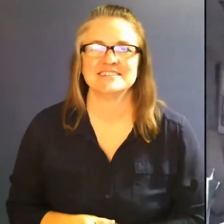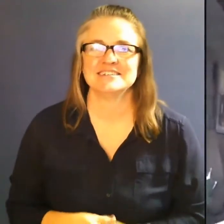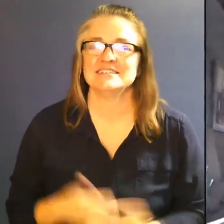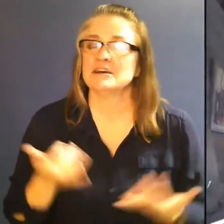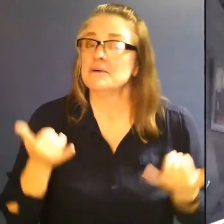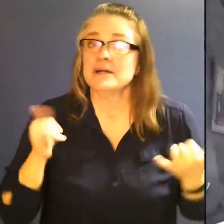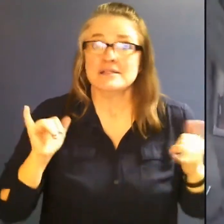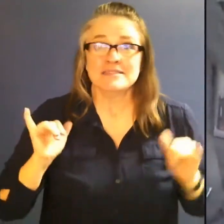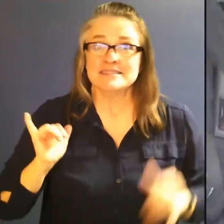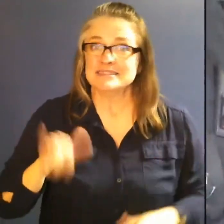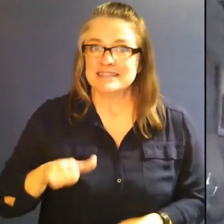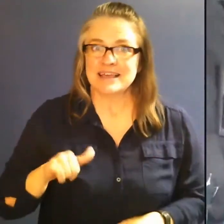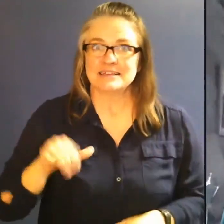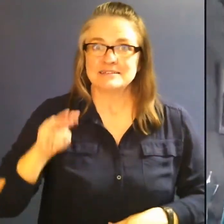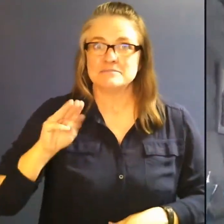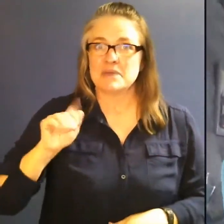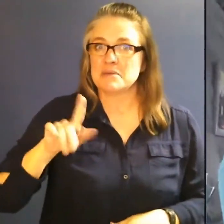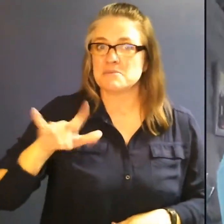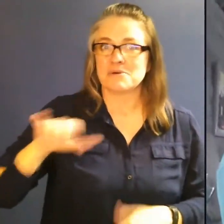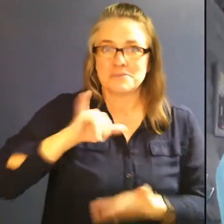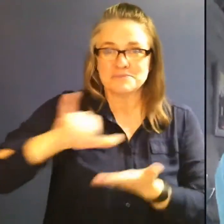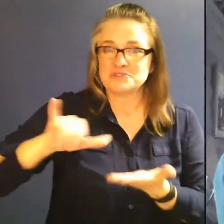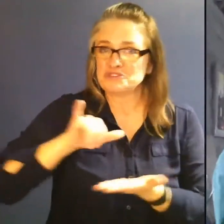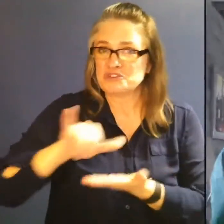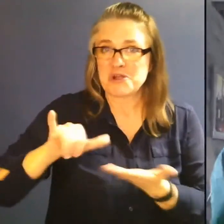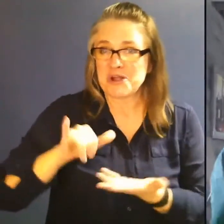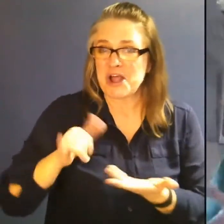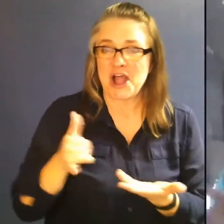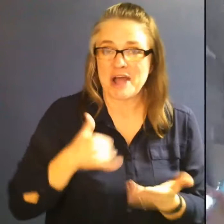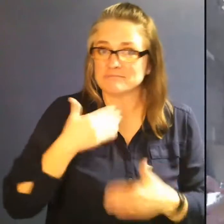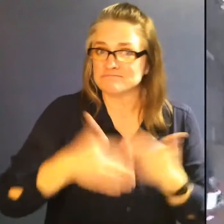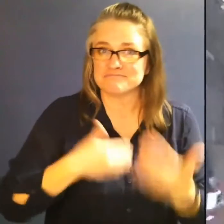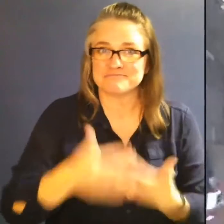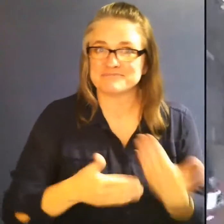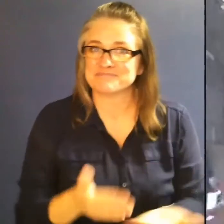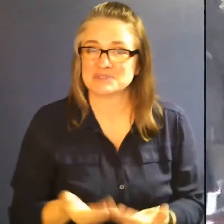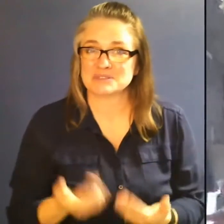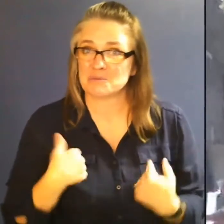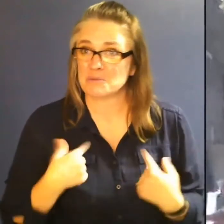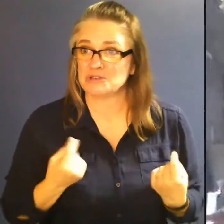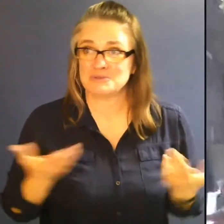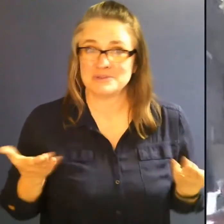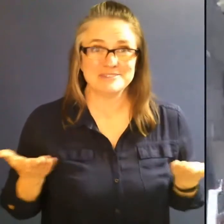syrup, what we do here. And I'm just curious, like